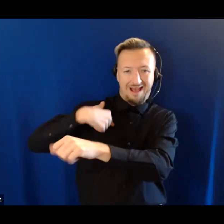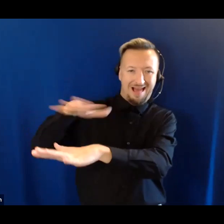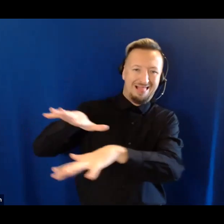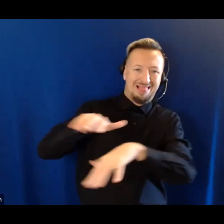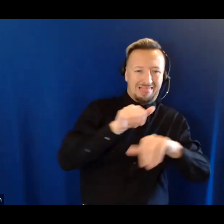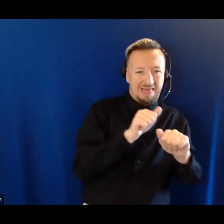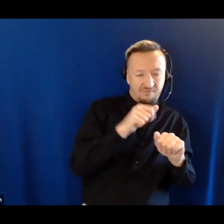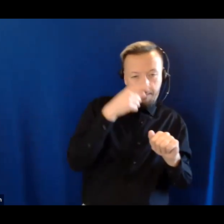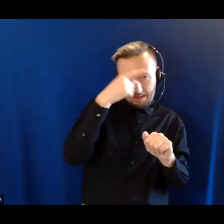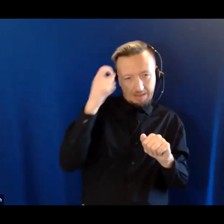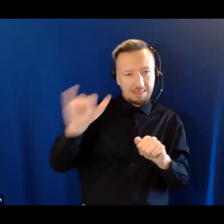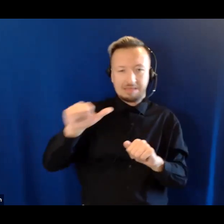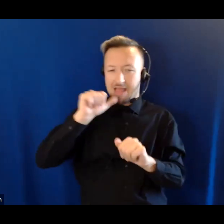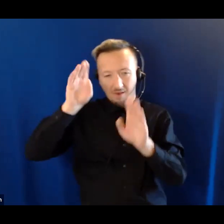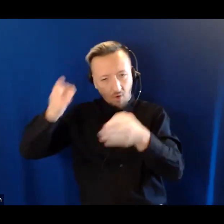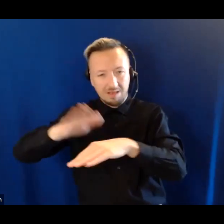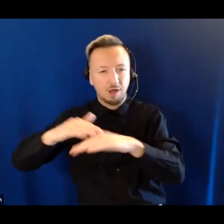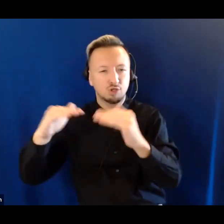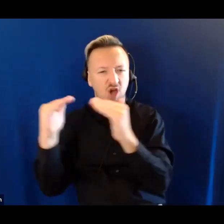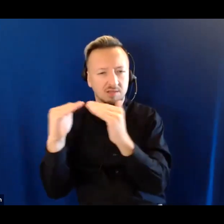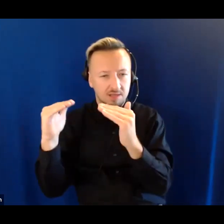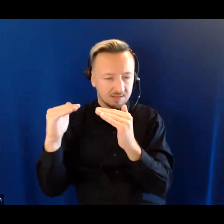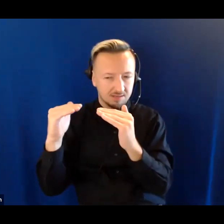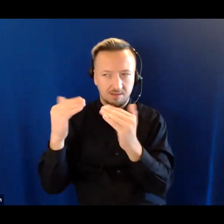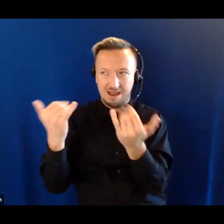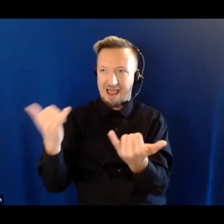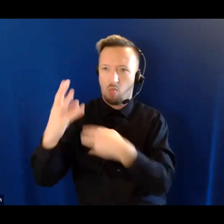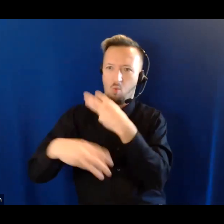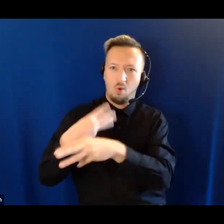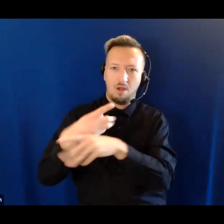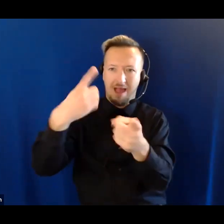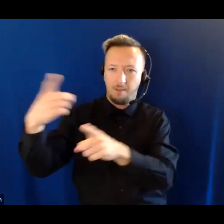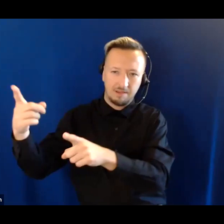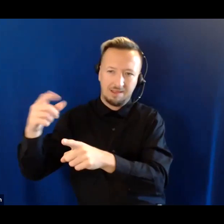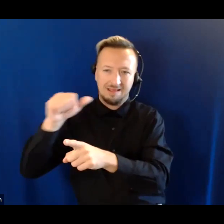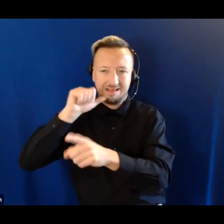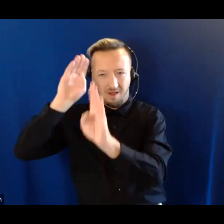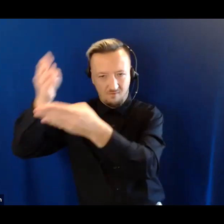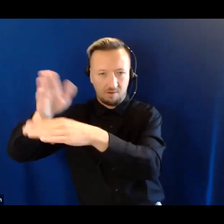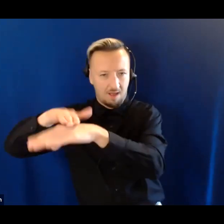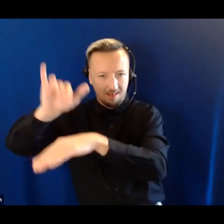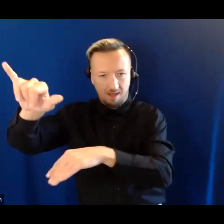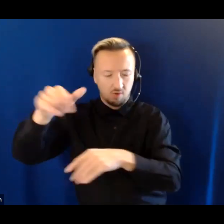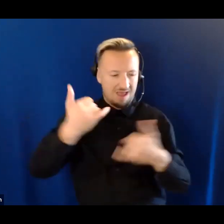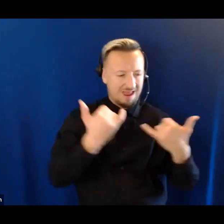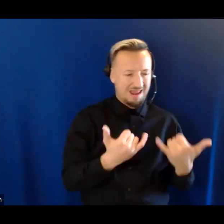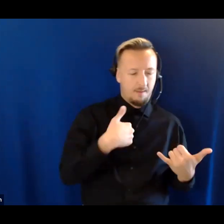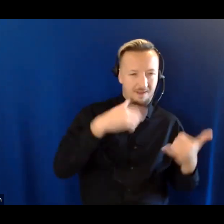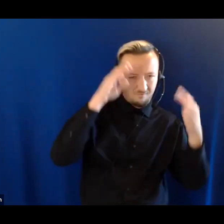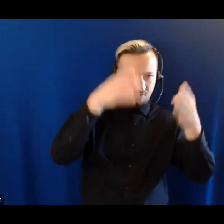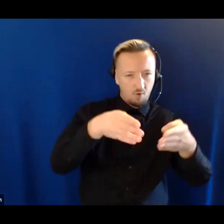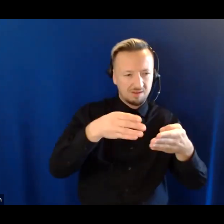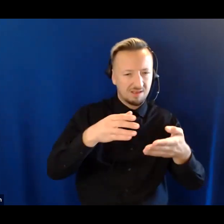wasn't focused on justice in the things that are happening right now. So now I'm more interested in how do we build